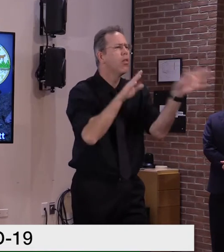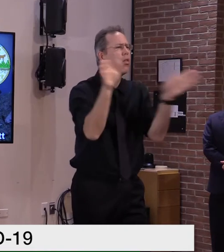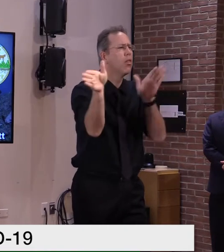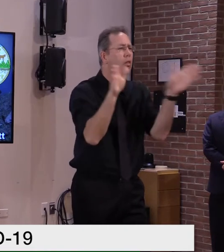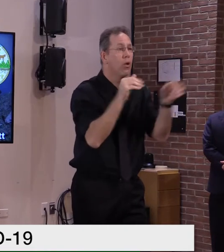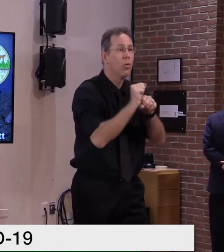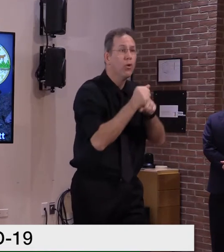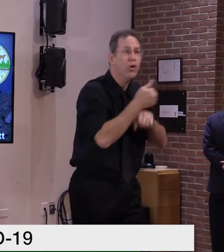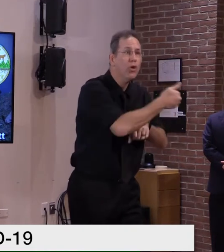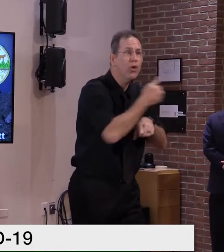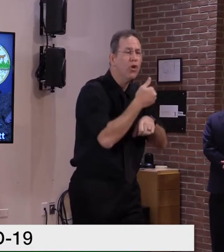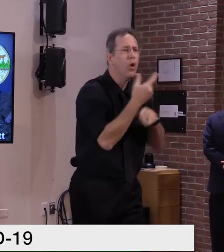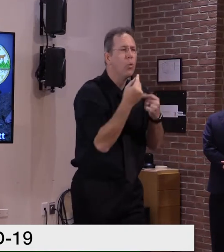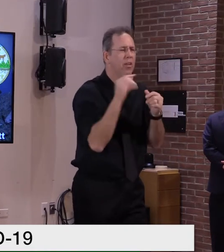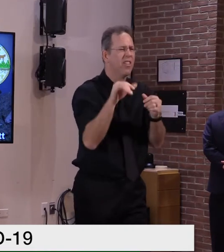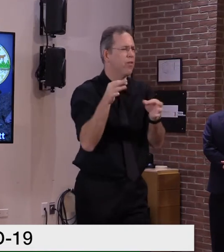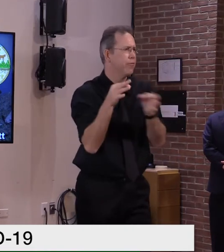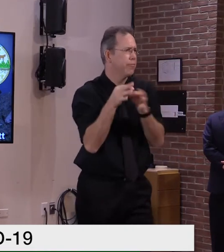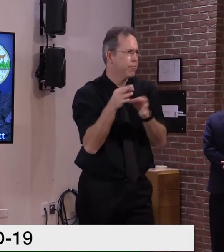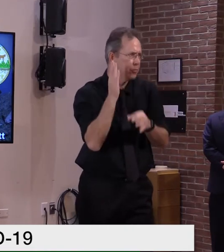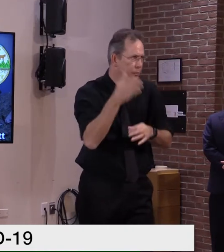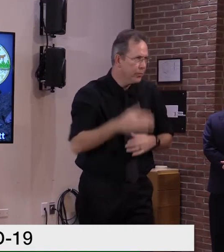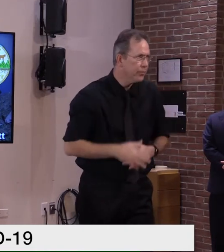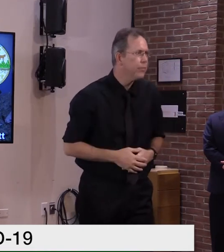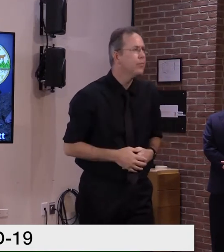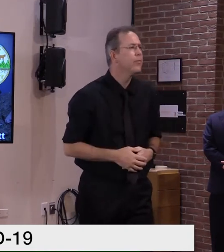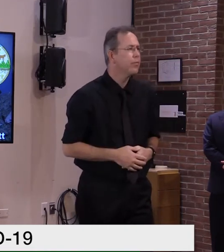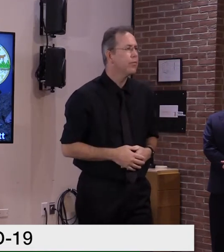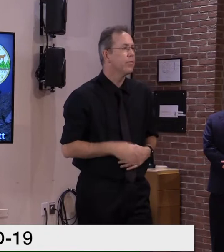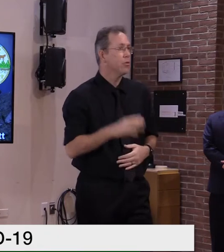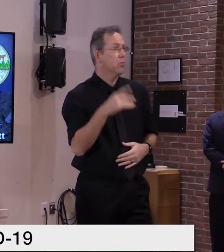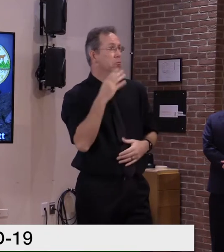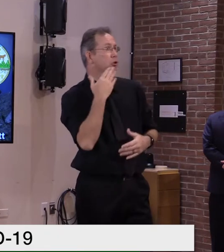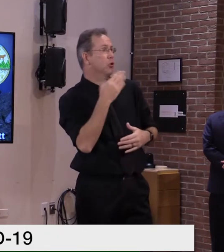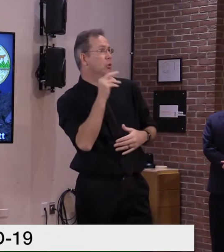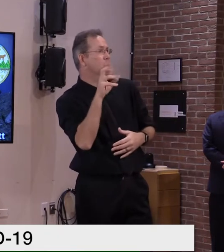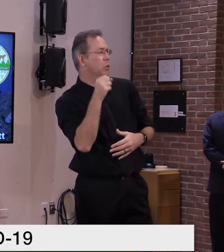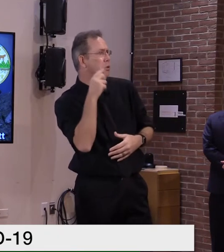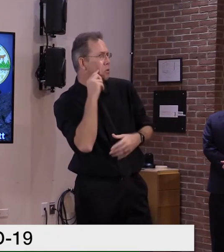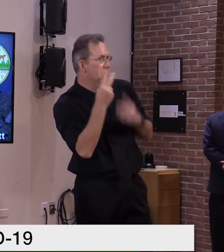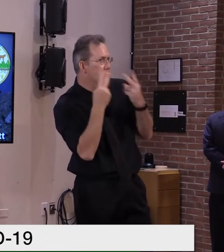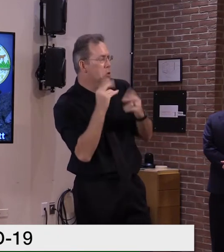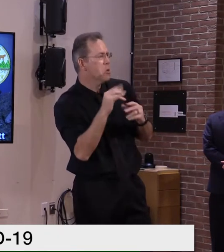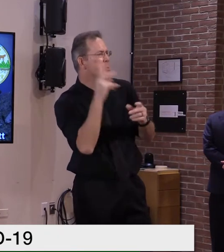news. As you can see, or as you will see, it looks as though